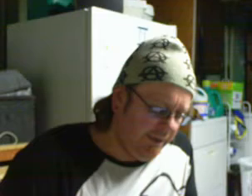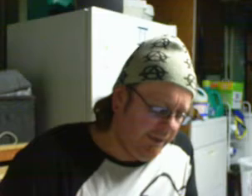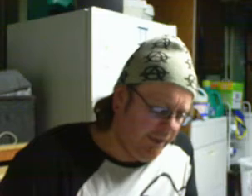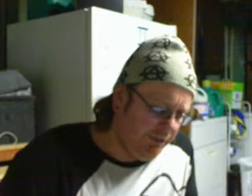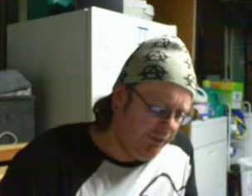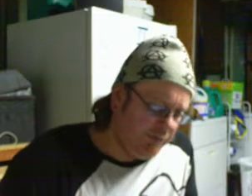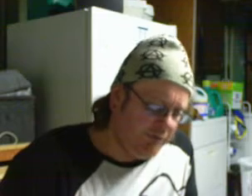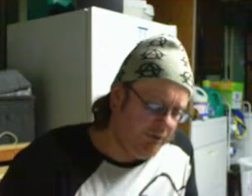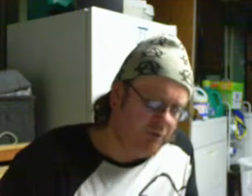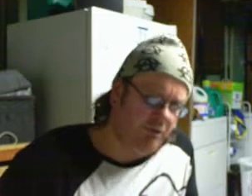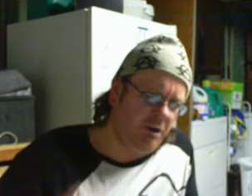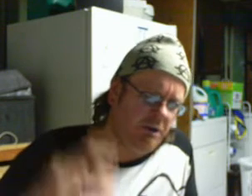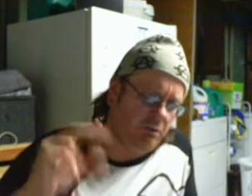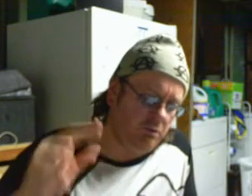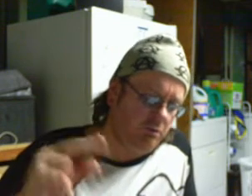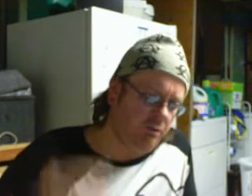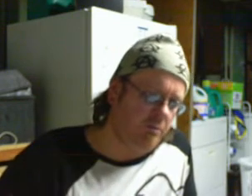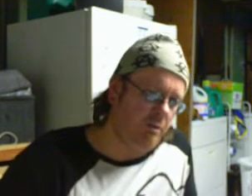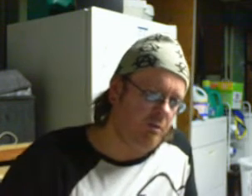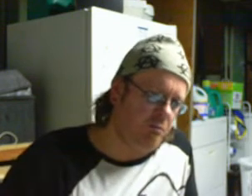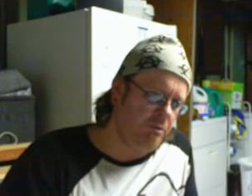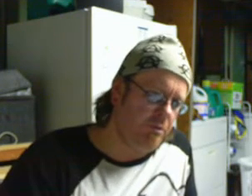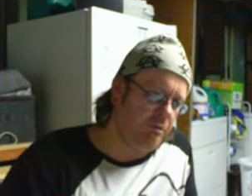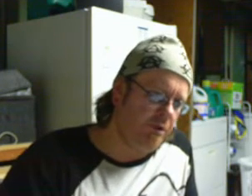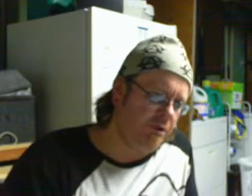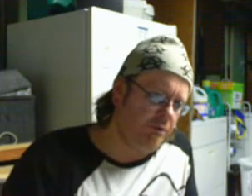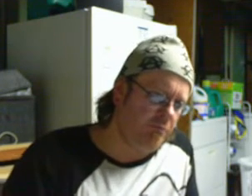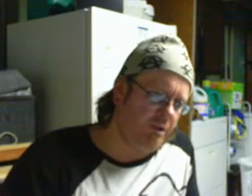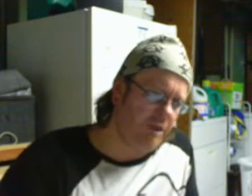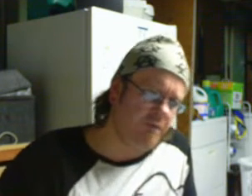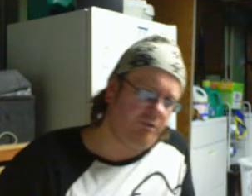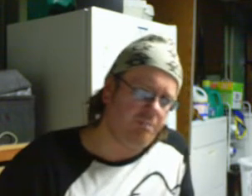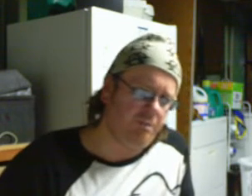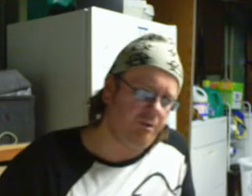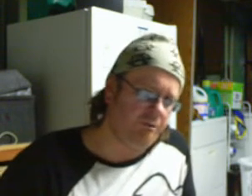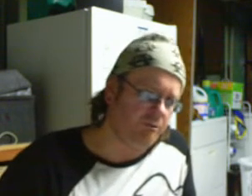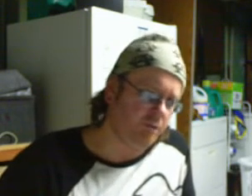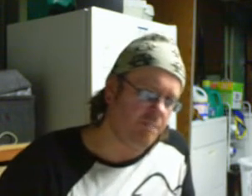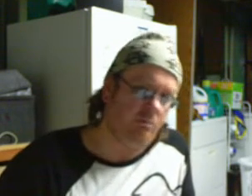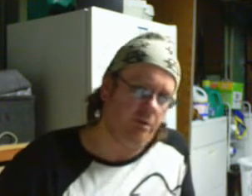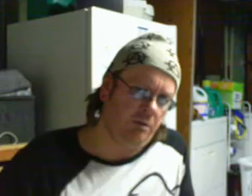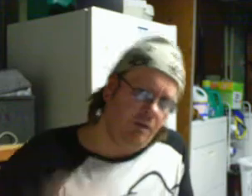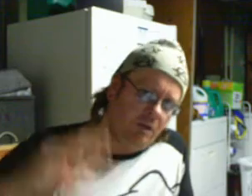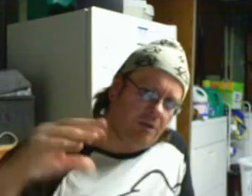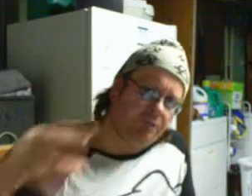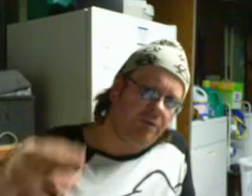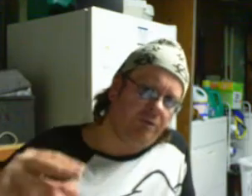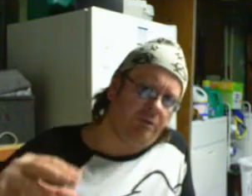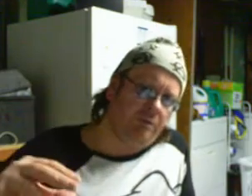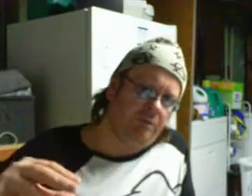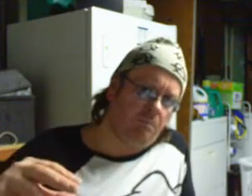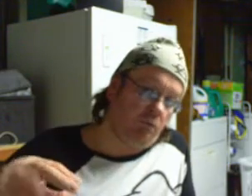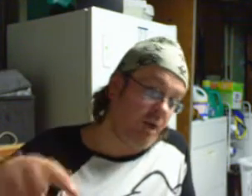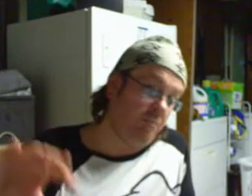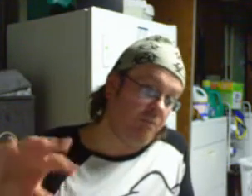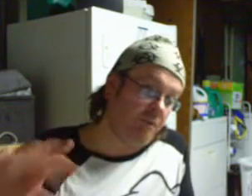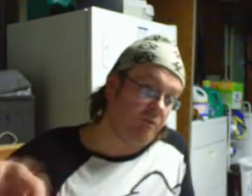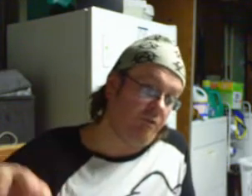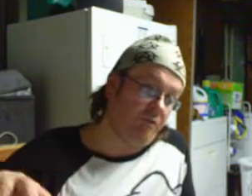And that right there is kind of your clue that the one thing that he didn't realize that he put in the dream when he invents this, what I believe is a scheme